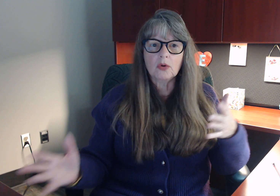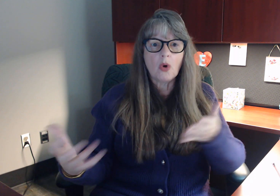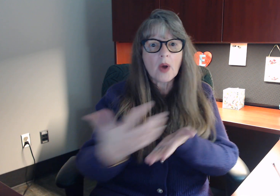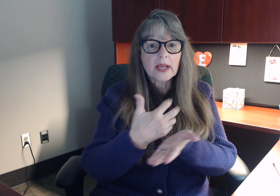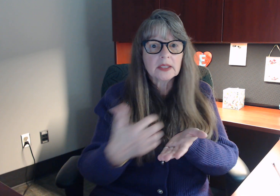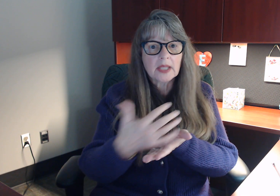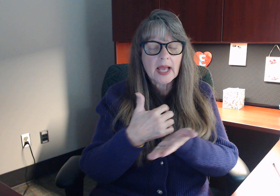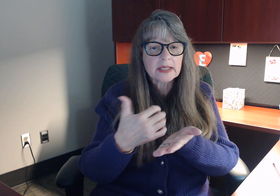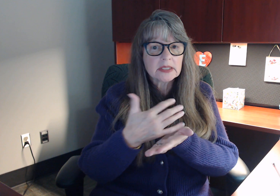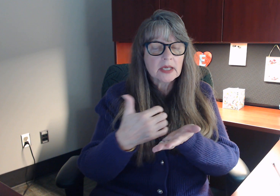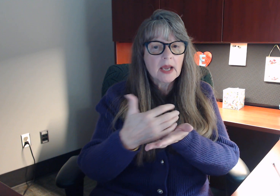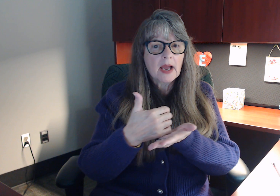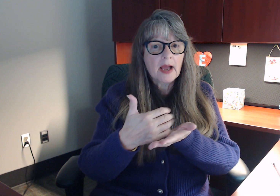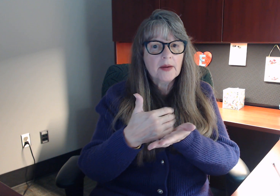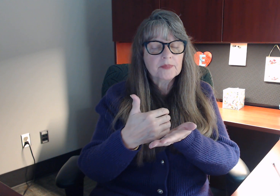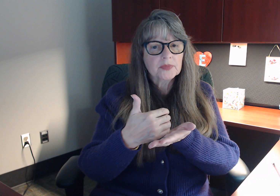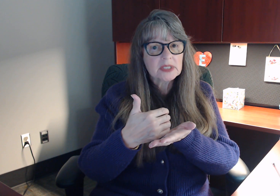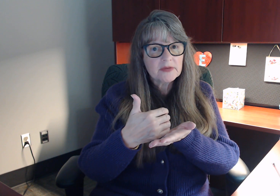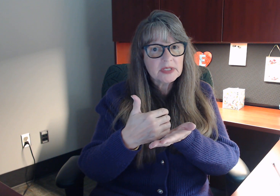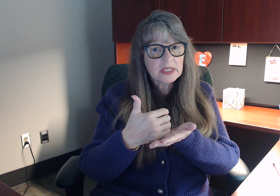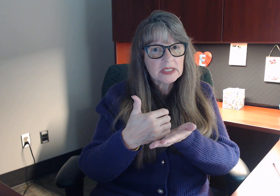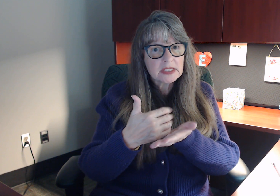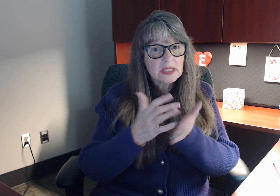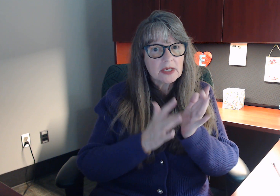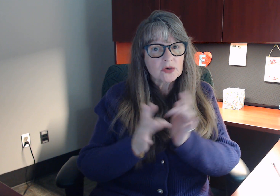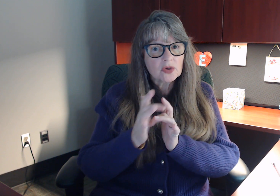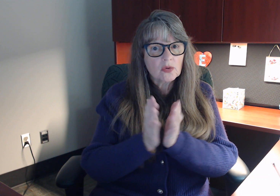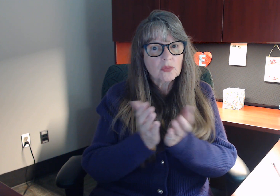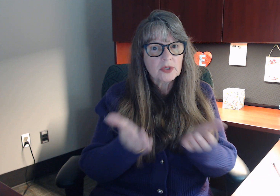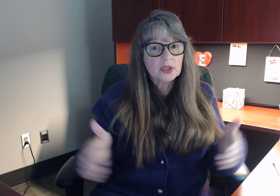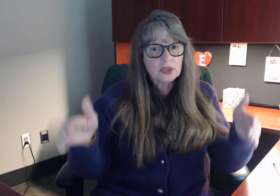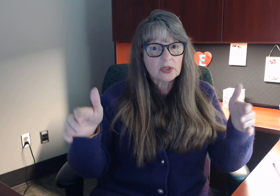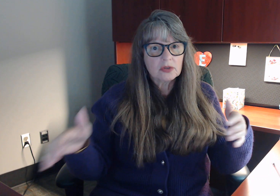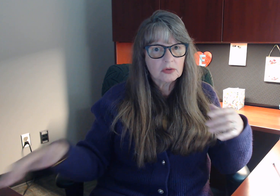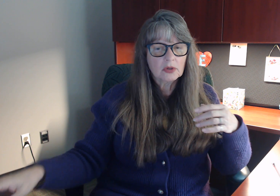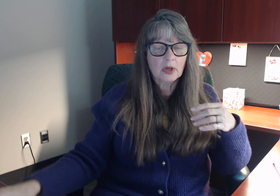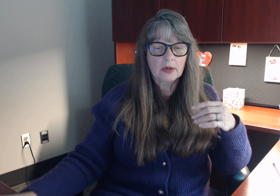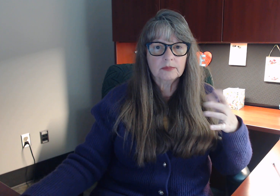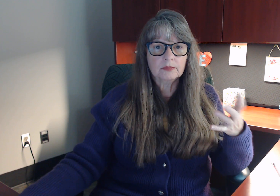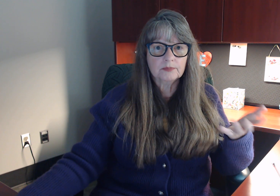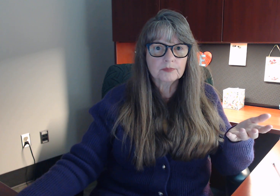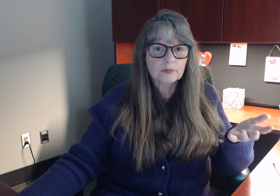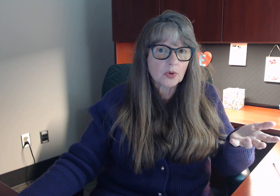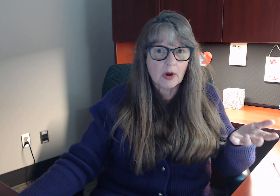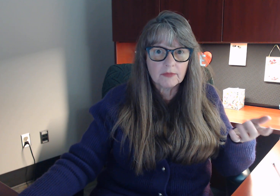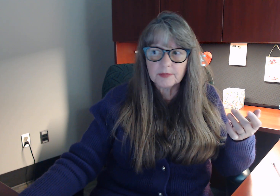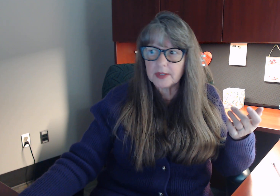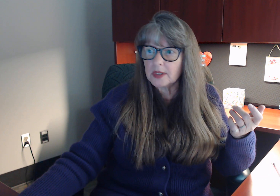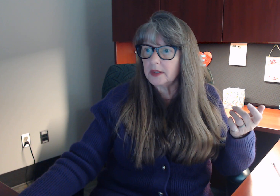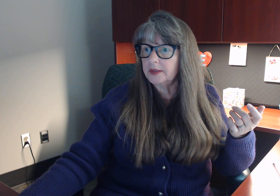I collect nativities. So a Jesus trough, basically,